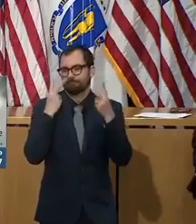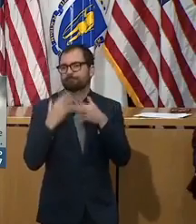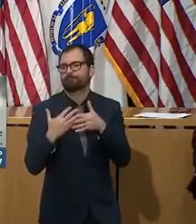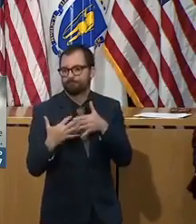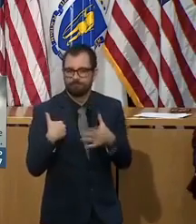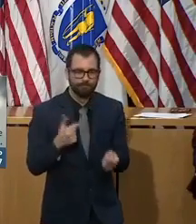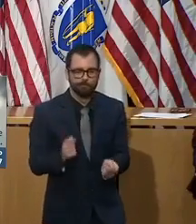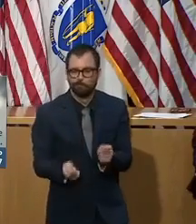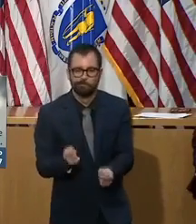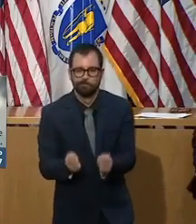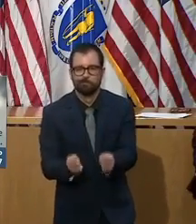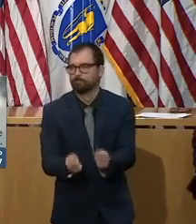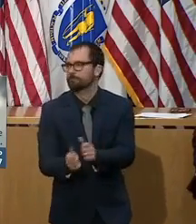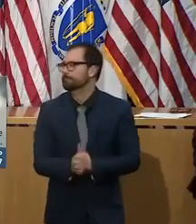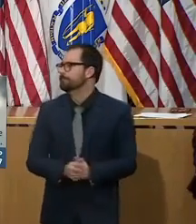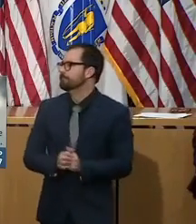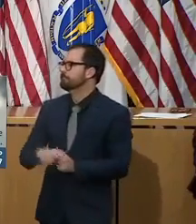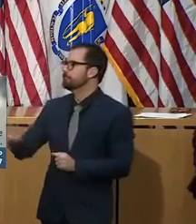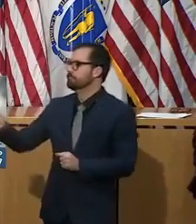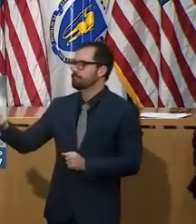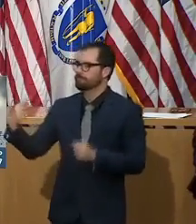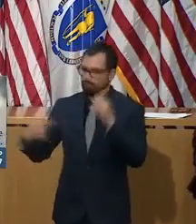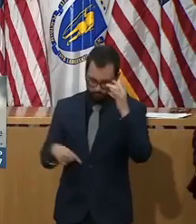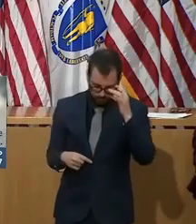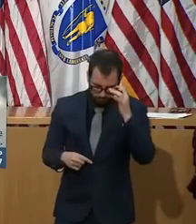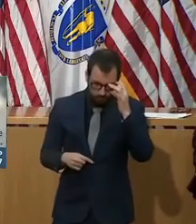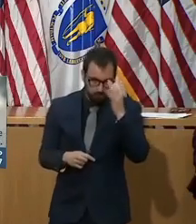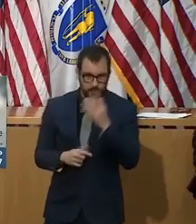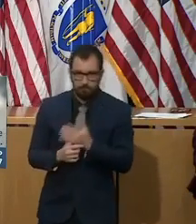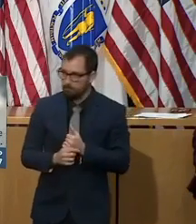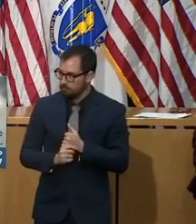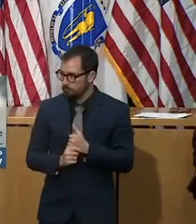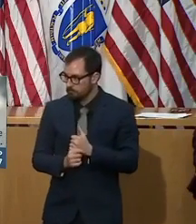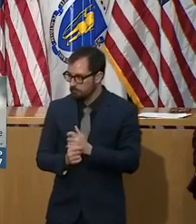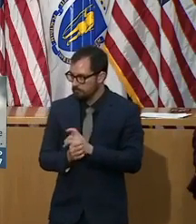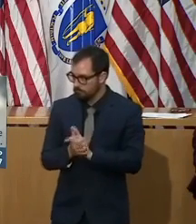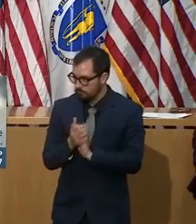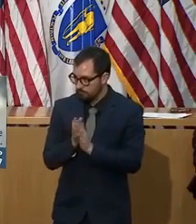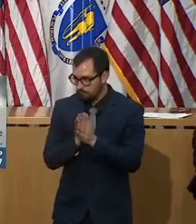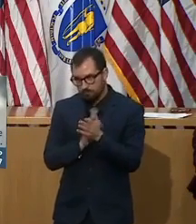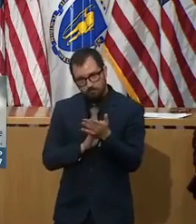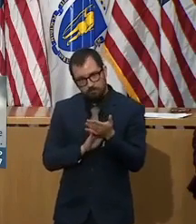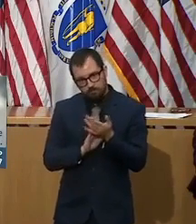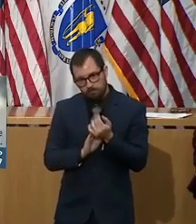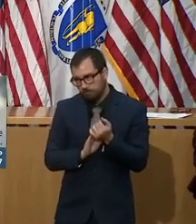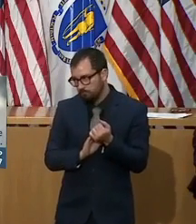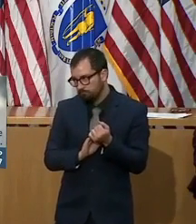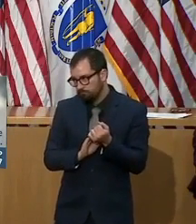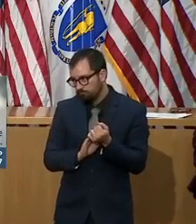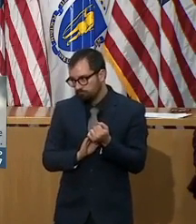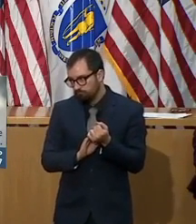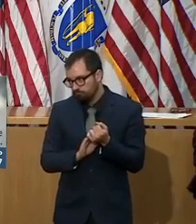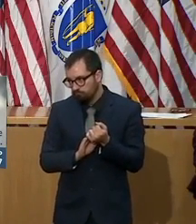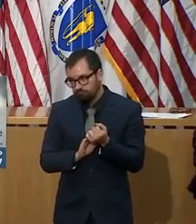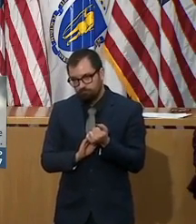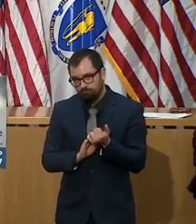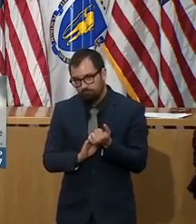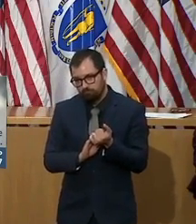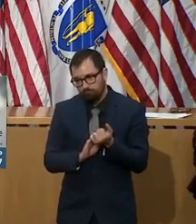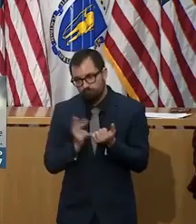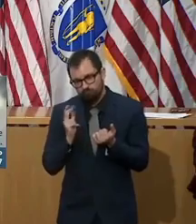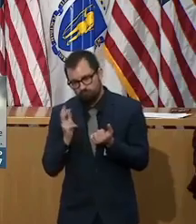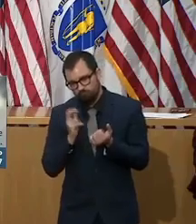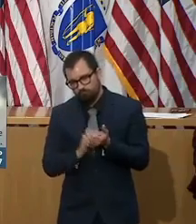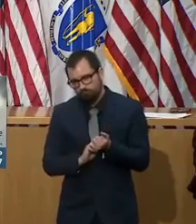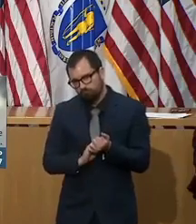in, because you guys are just going to go upstairs and start talking about it, but realistically, are we going to probably see? I think one of